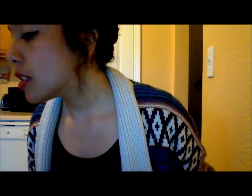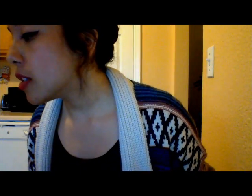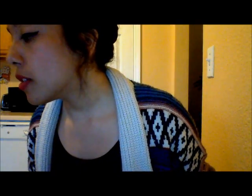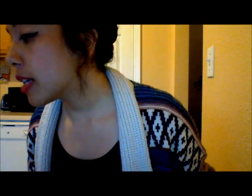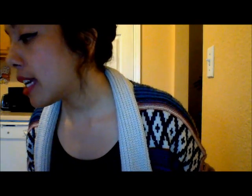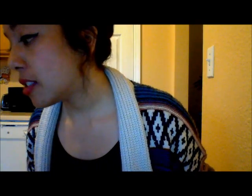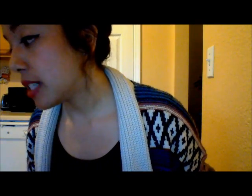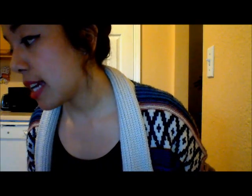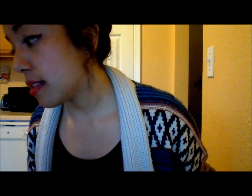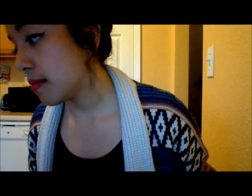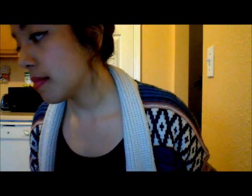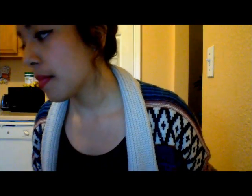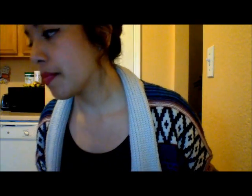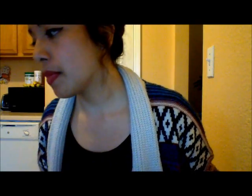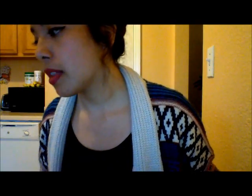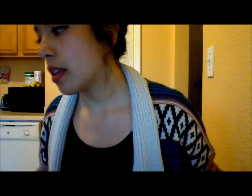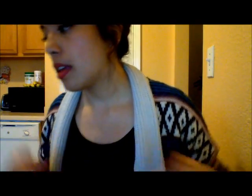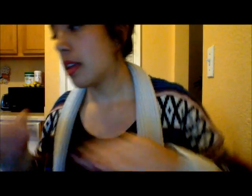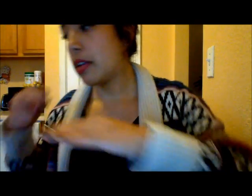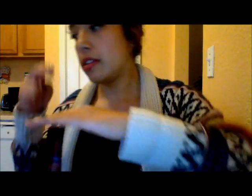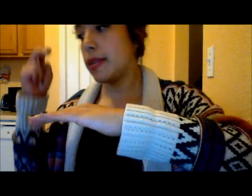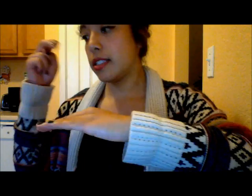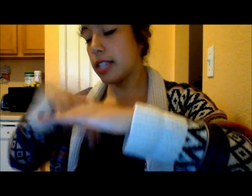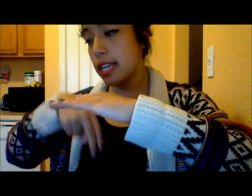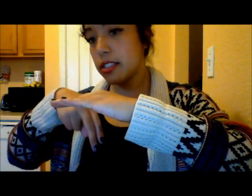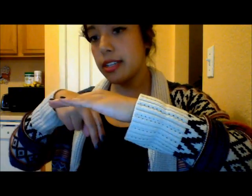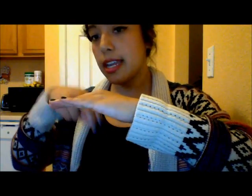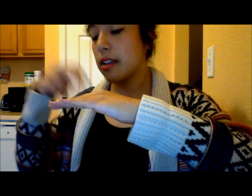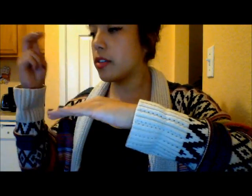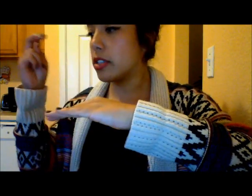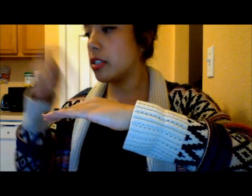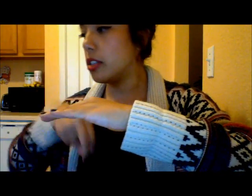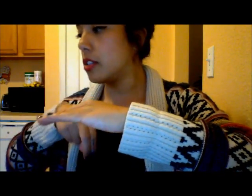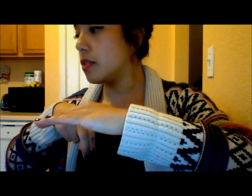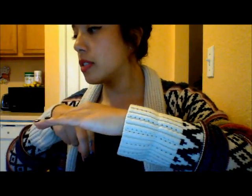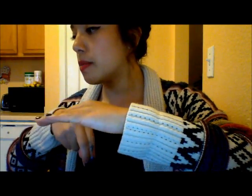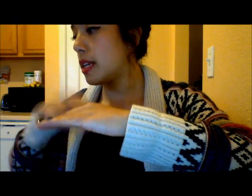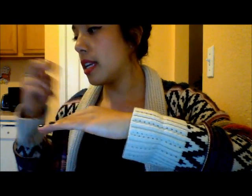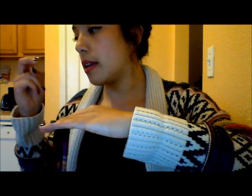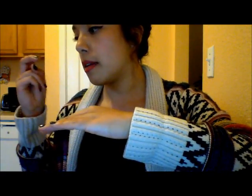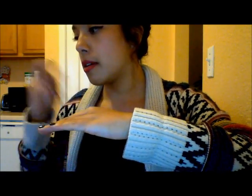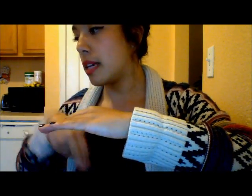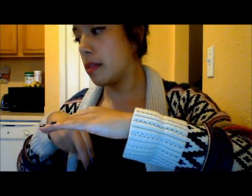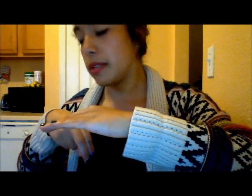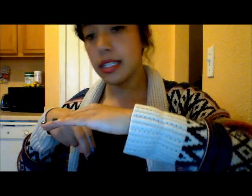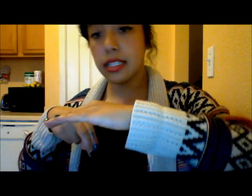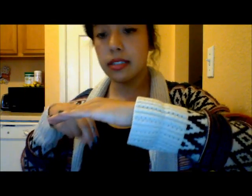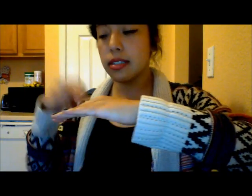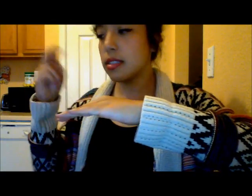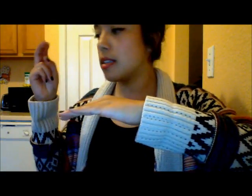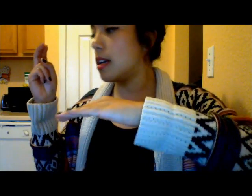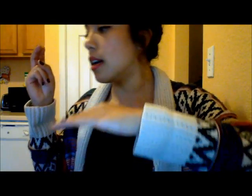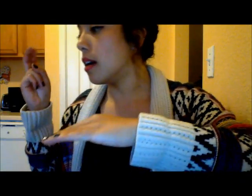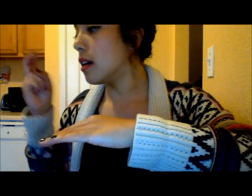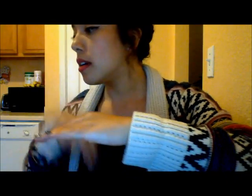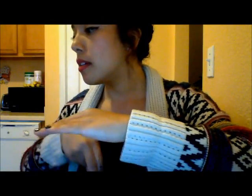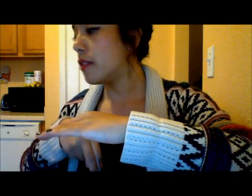To get into debt. It would be to get into debt or to lose money in a business